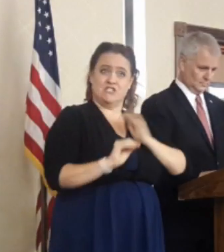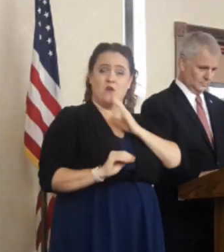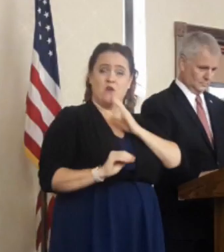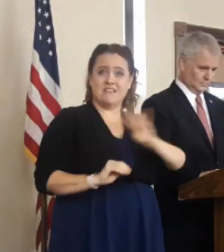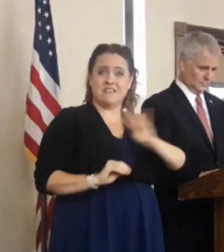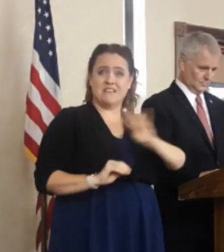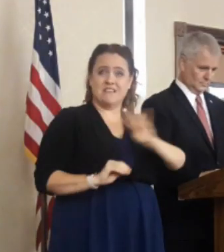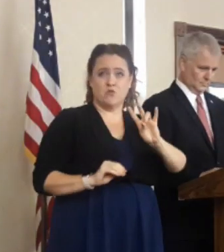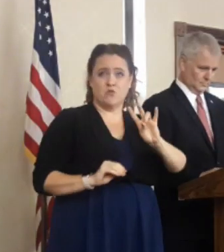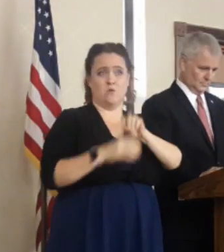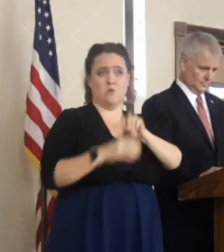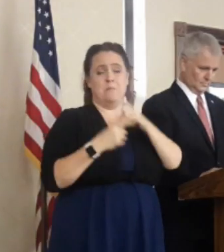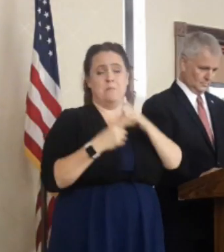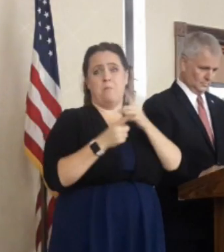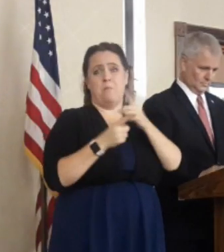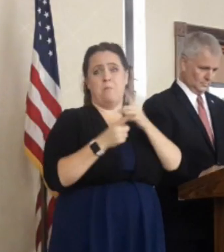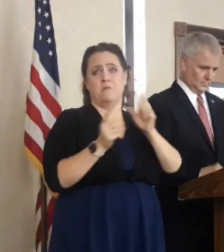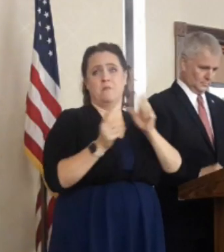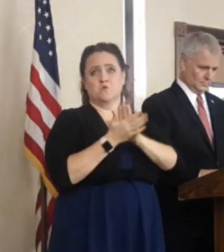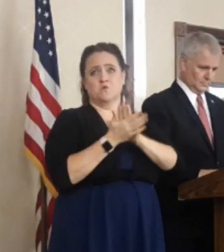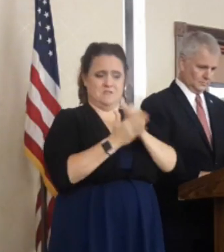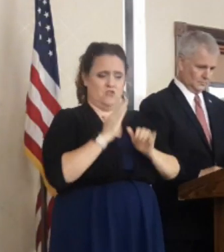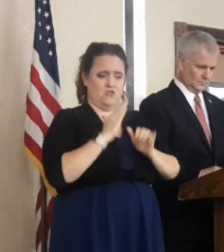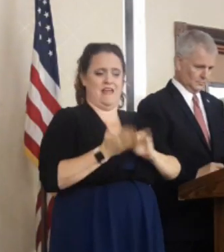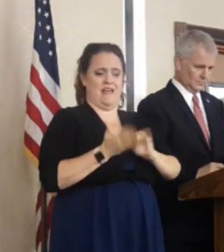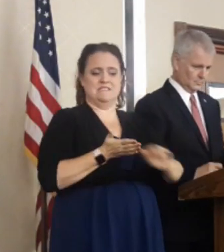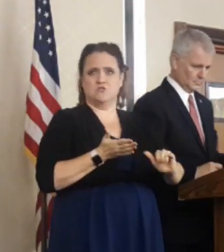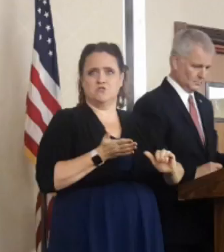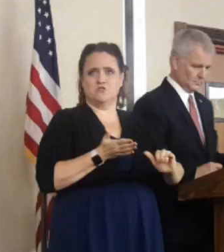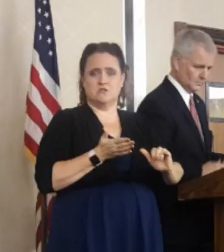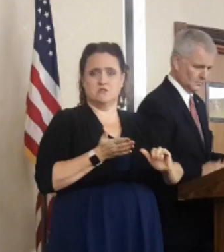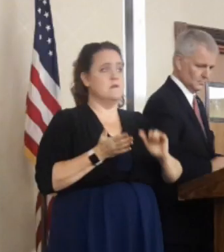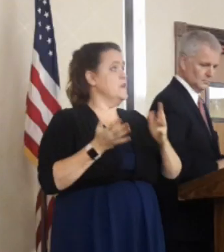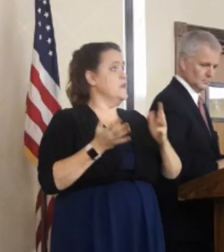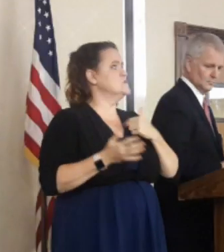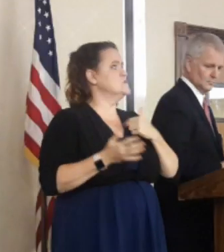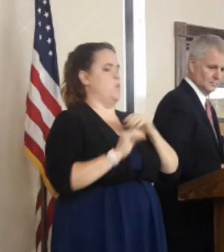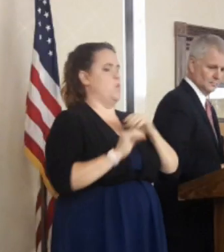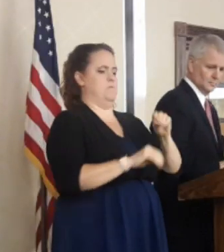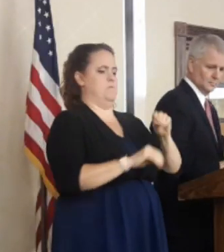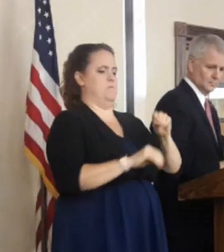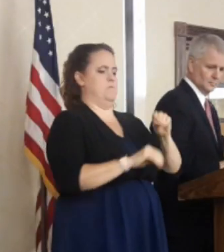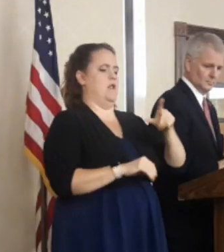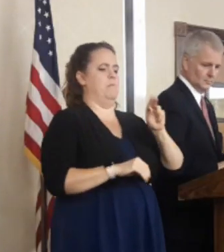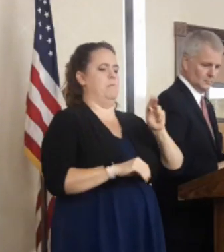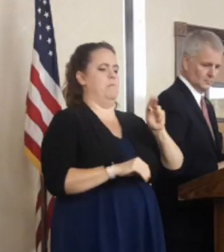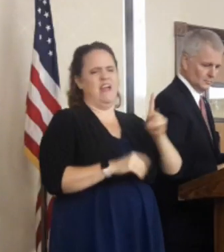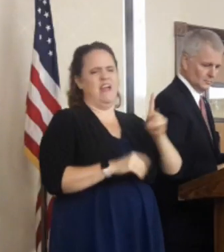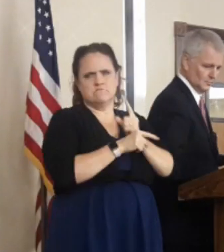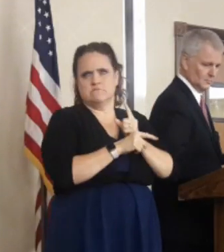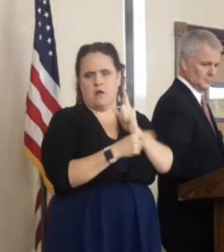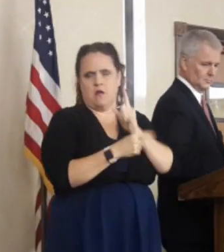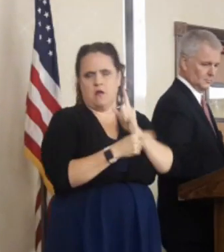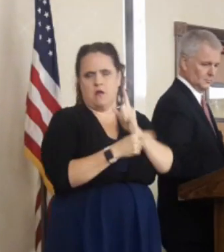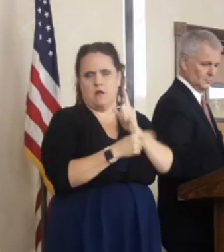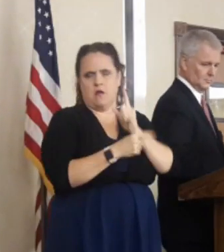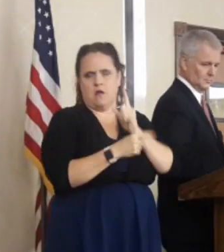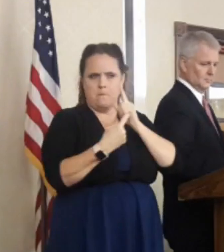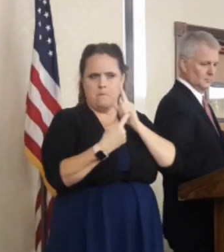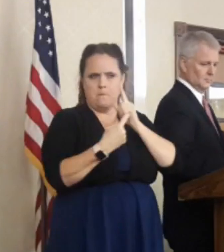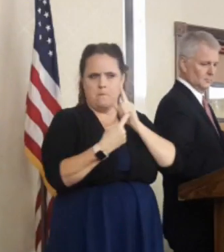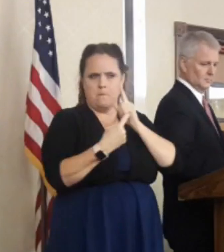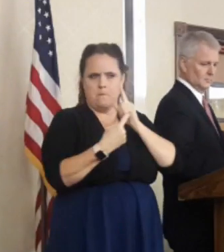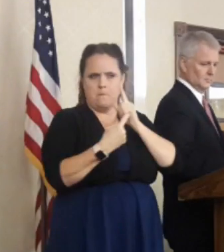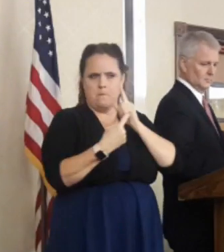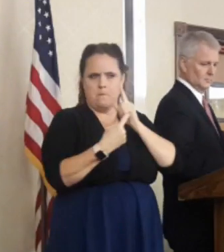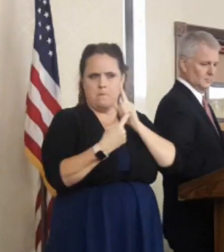schools under this exemption. So we put a plank opposing that appropriately in the platform. The